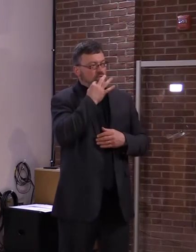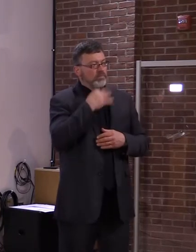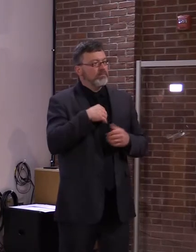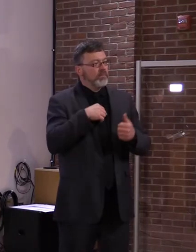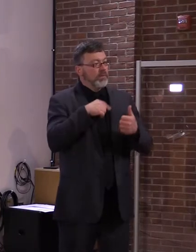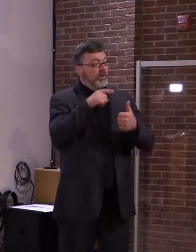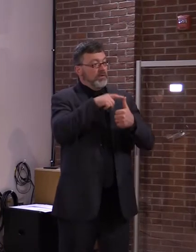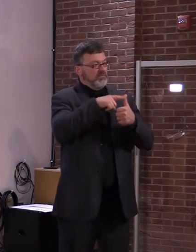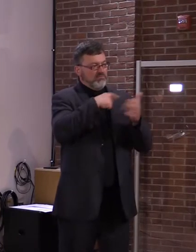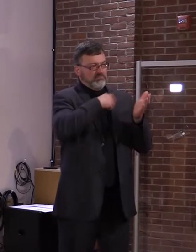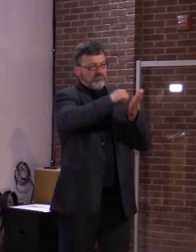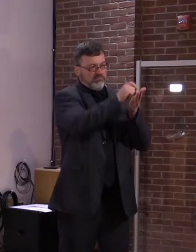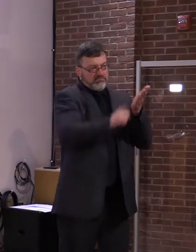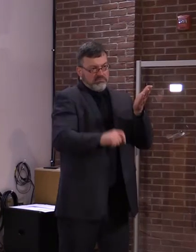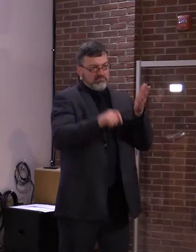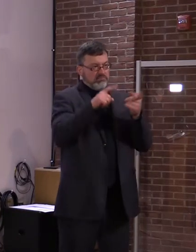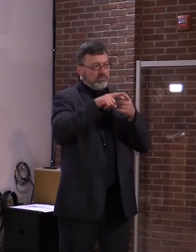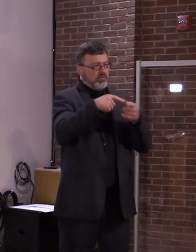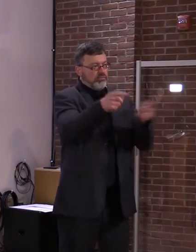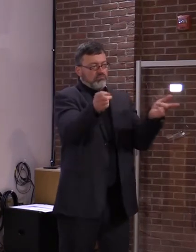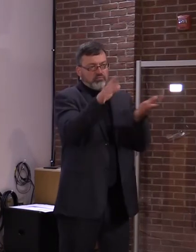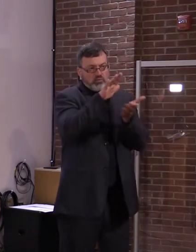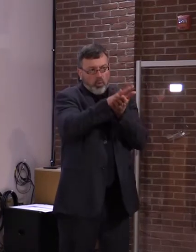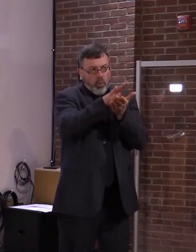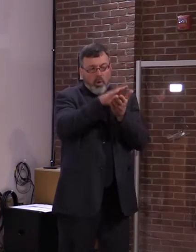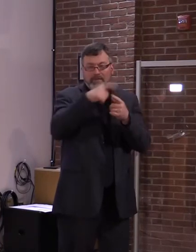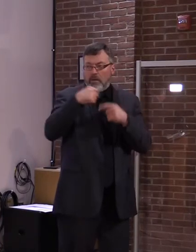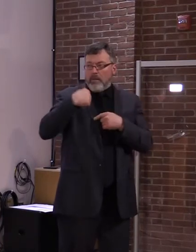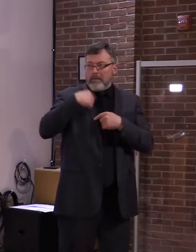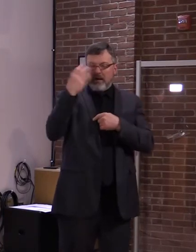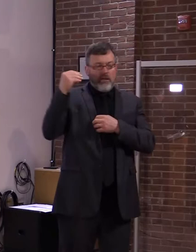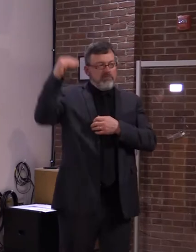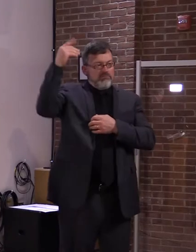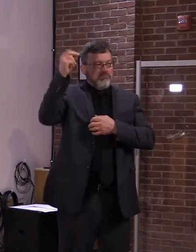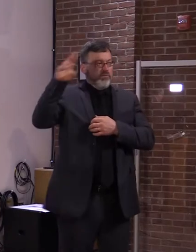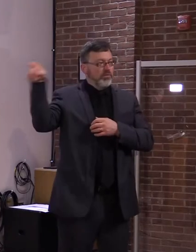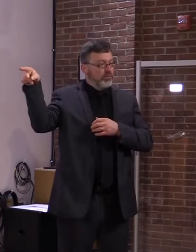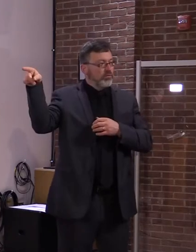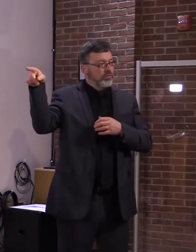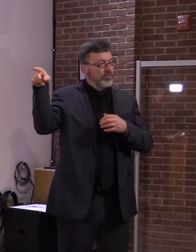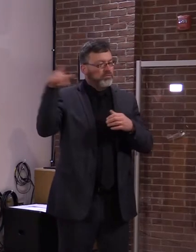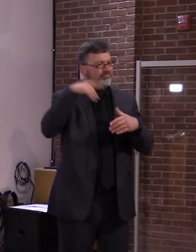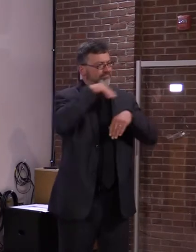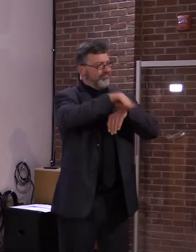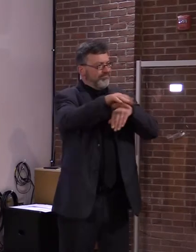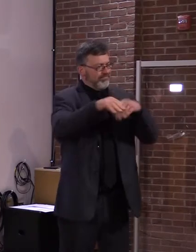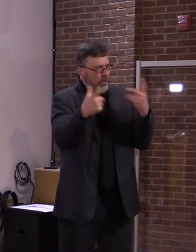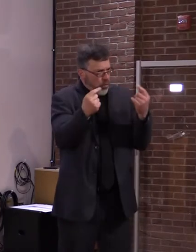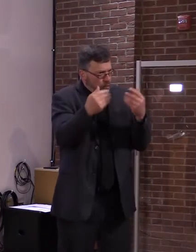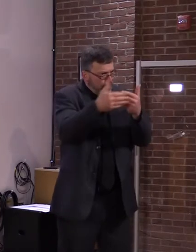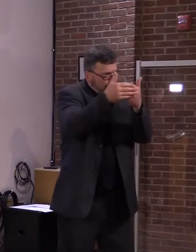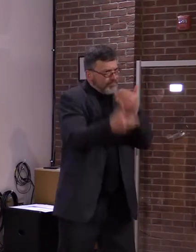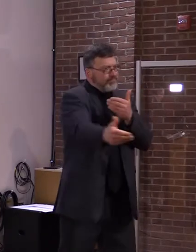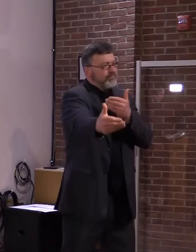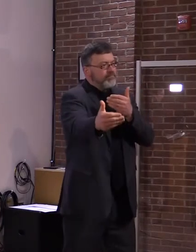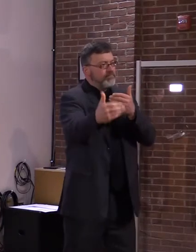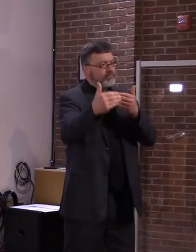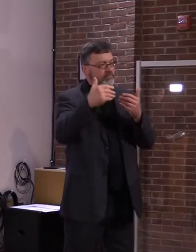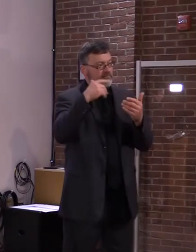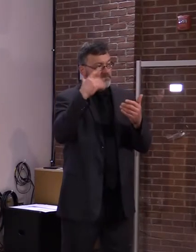Levine to school leaders about how to manage the remainder of the school year if and when the state of emergency ends prior to